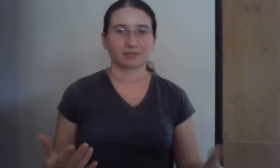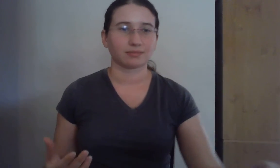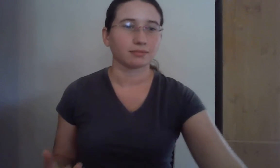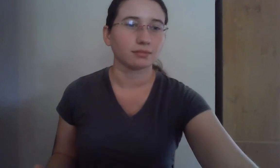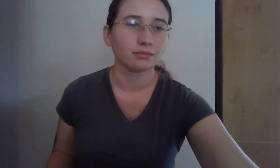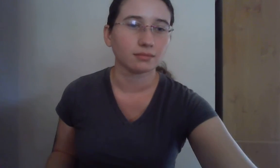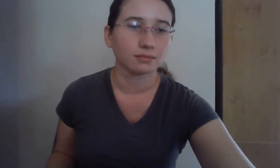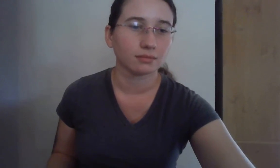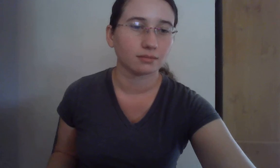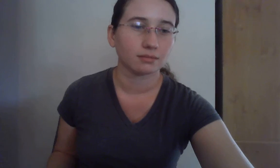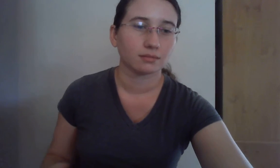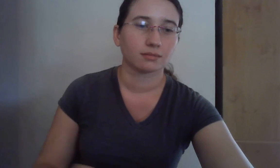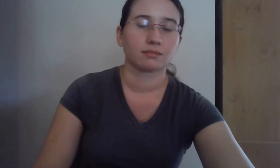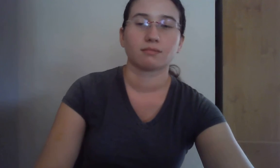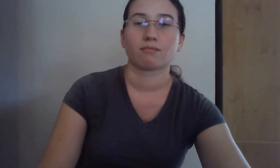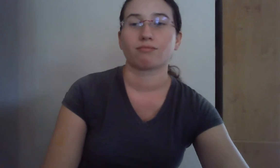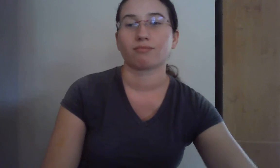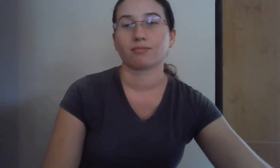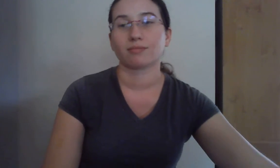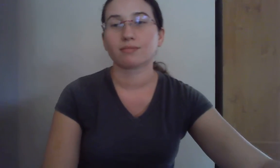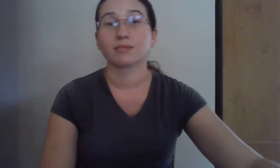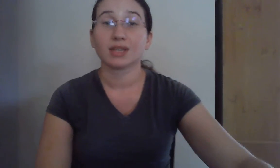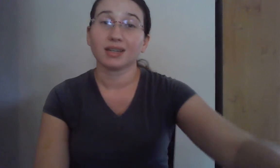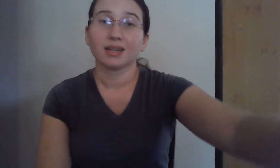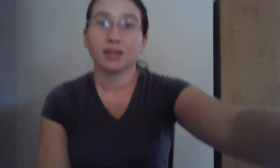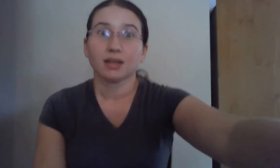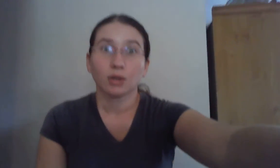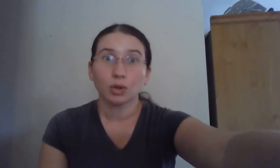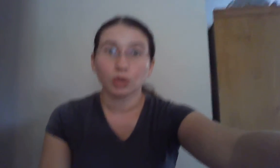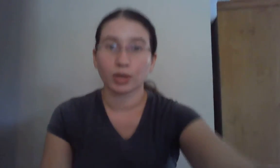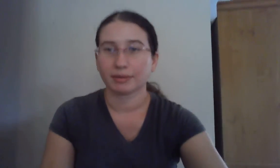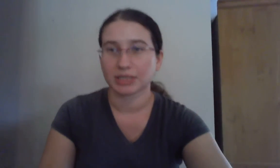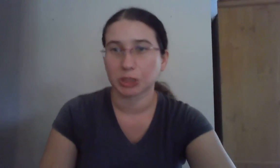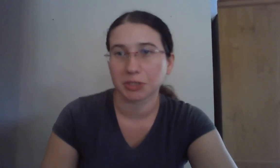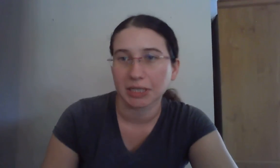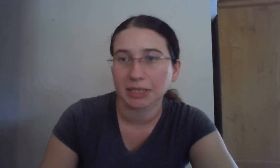only after. Whew, that was a doozy.